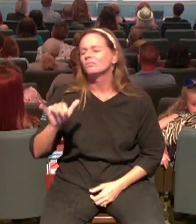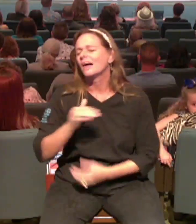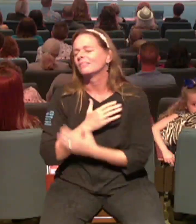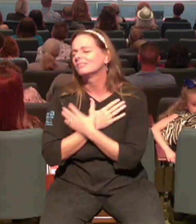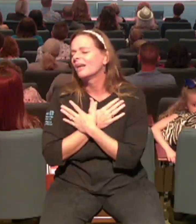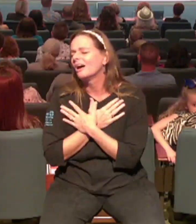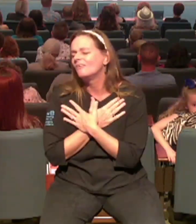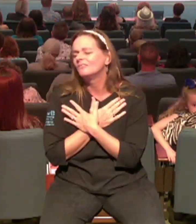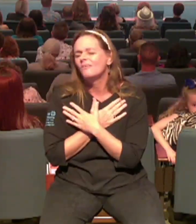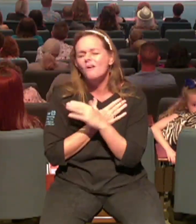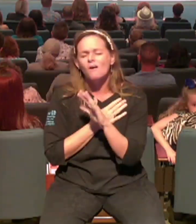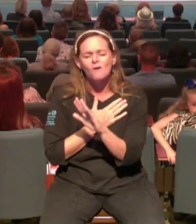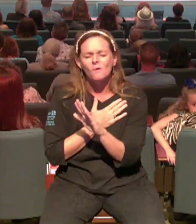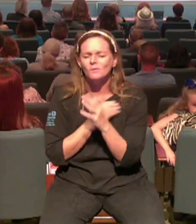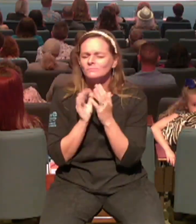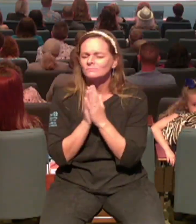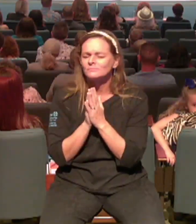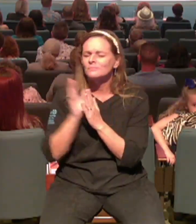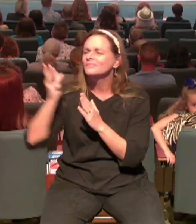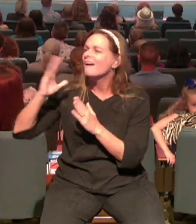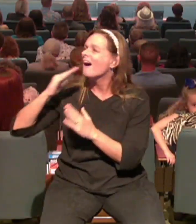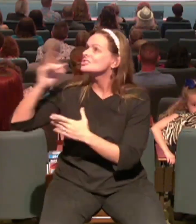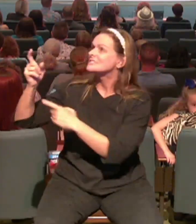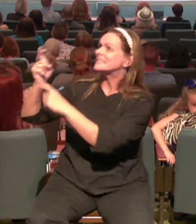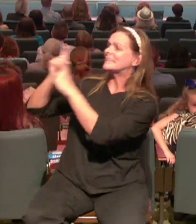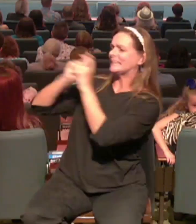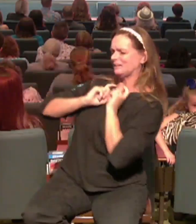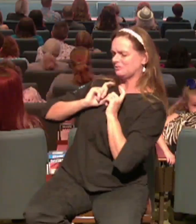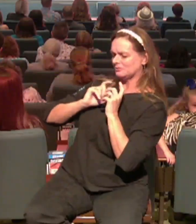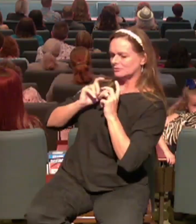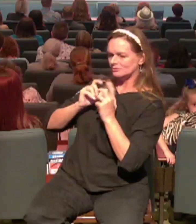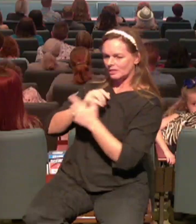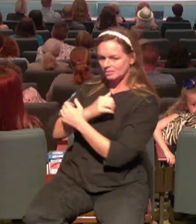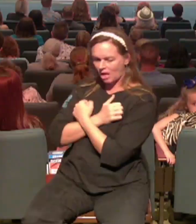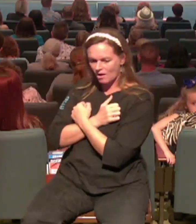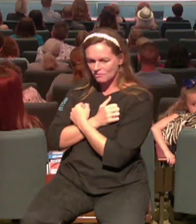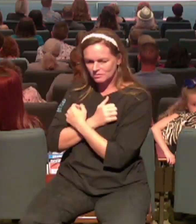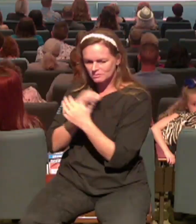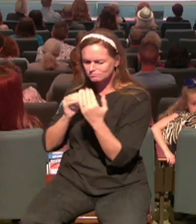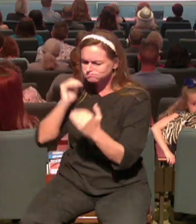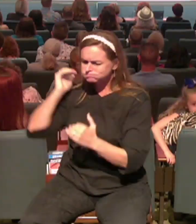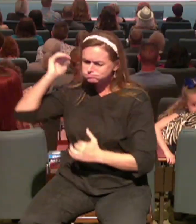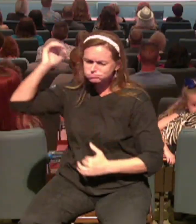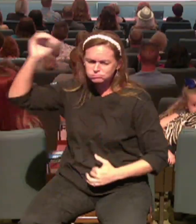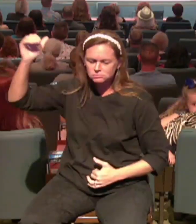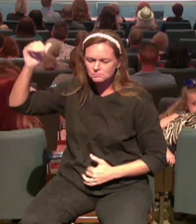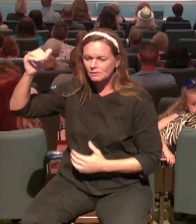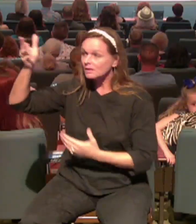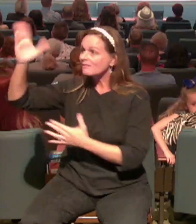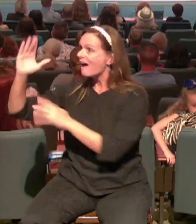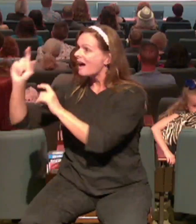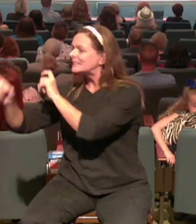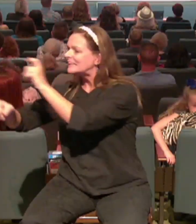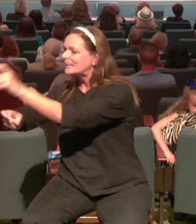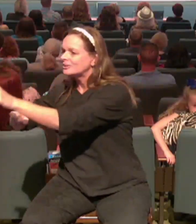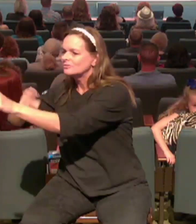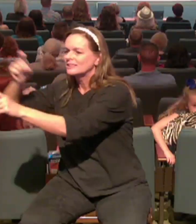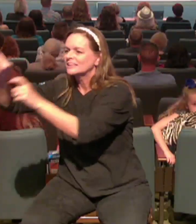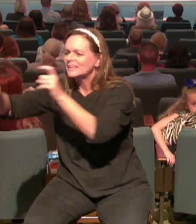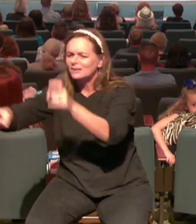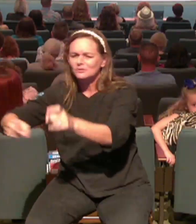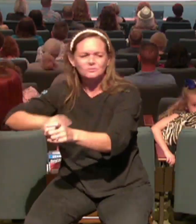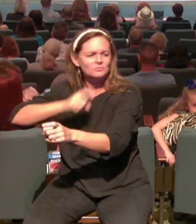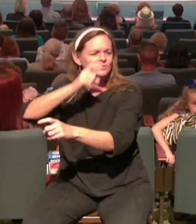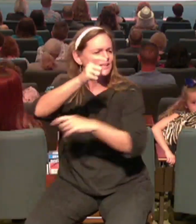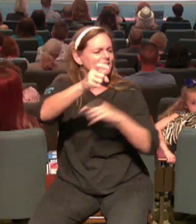right? I was asking God this week, as I was thinking through the stories of grace in the Bible, I started in Genesis and I went, man, right